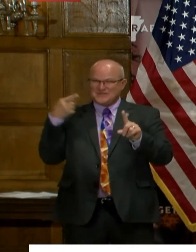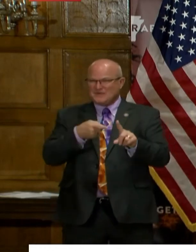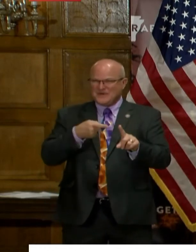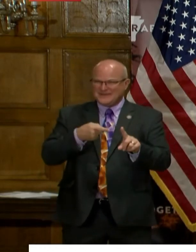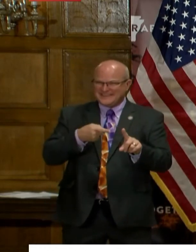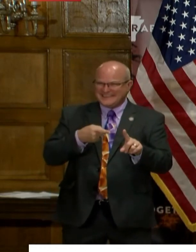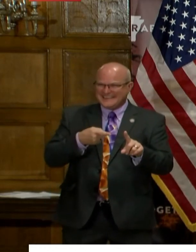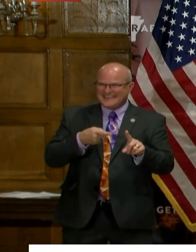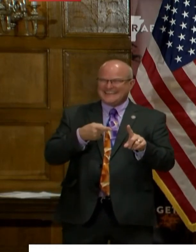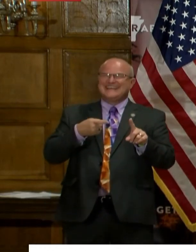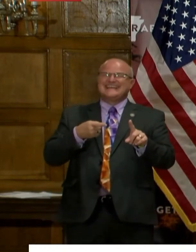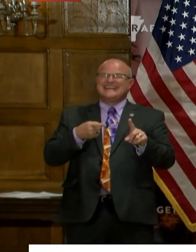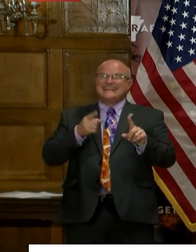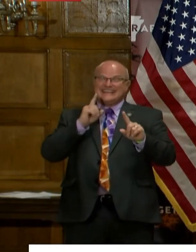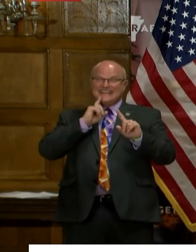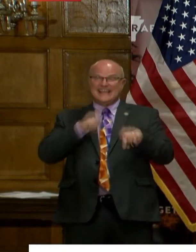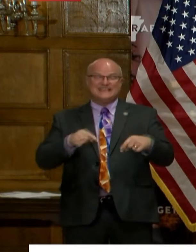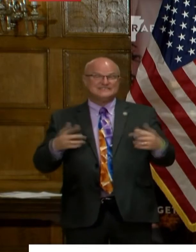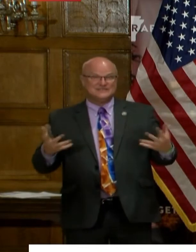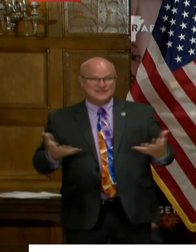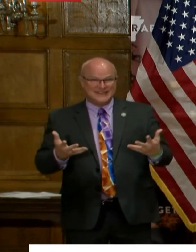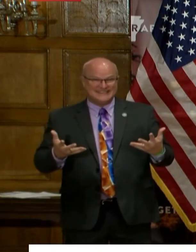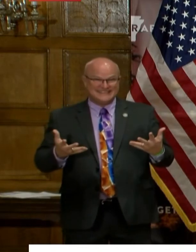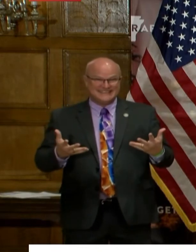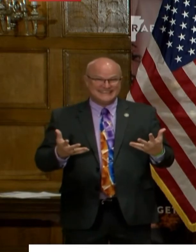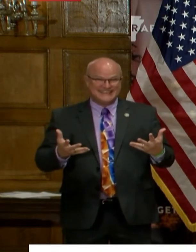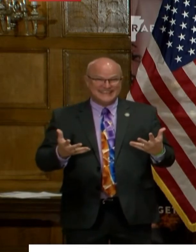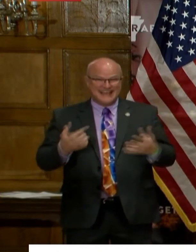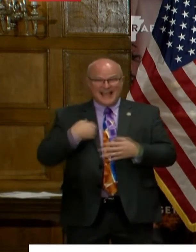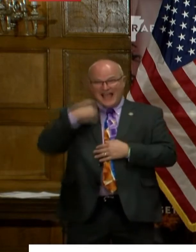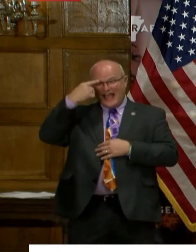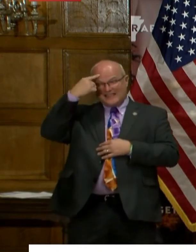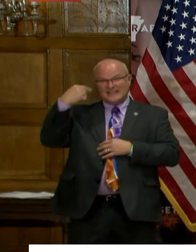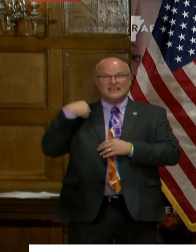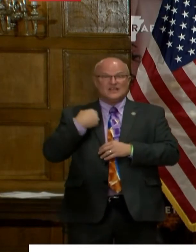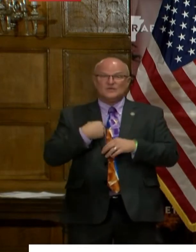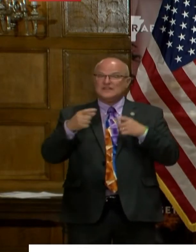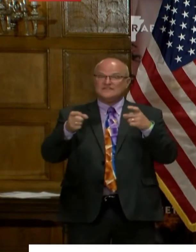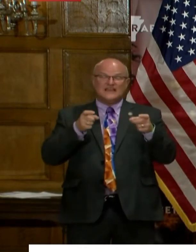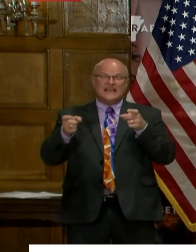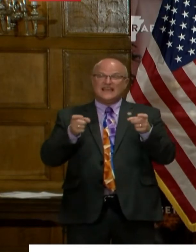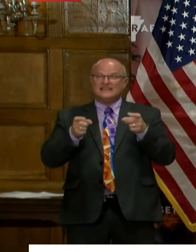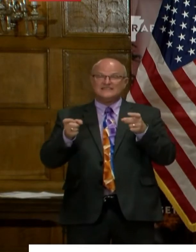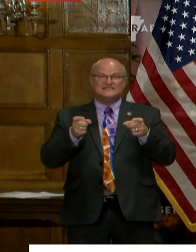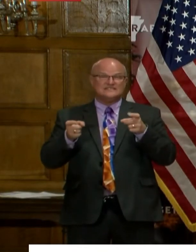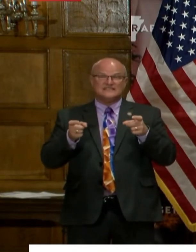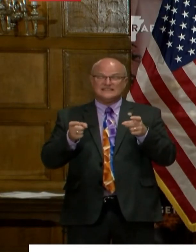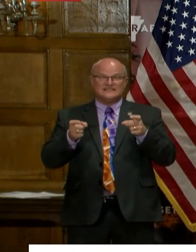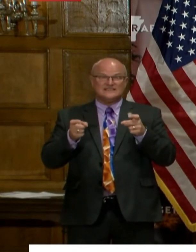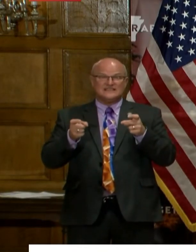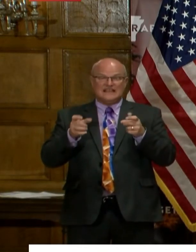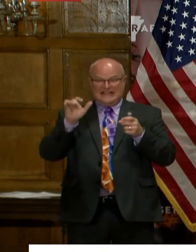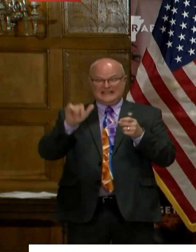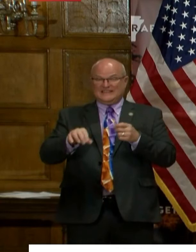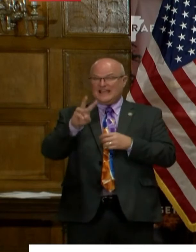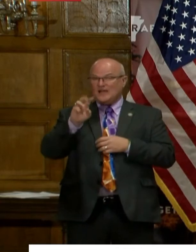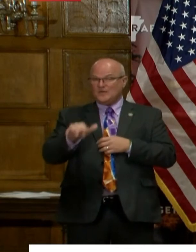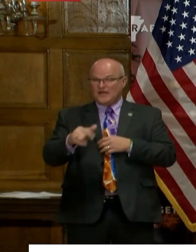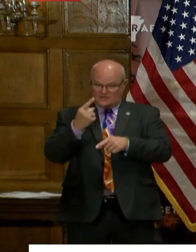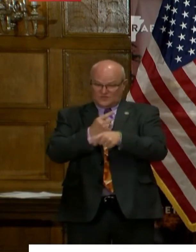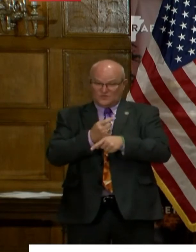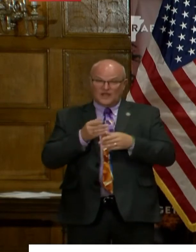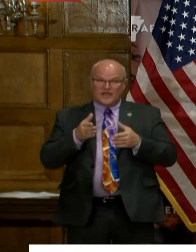And the answer is, I think we've handled it in that way, the